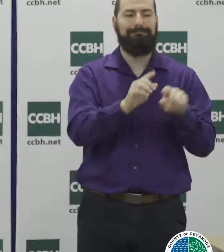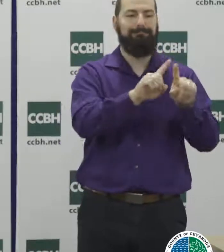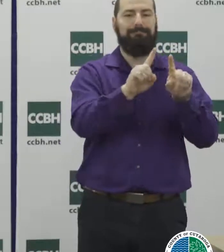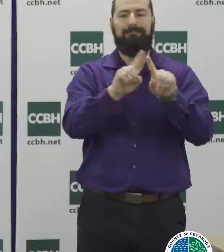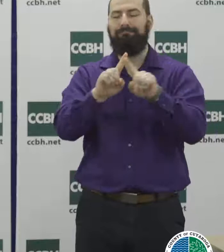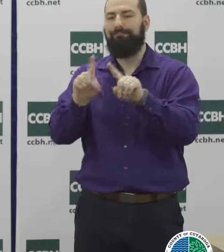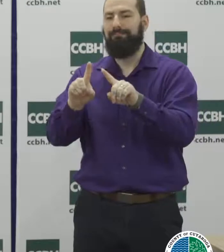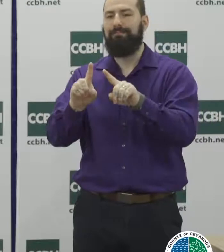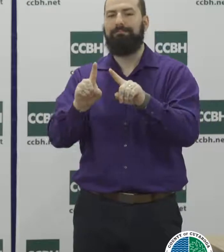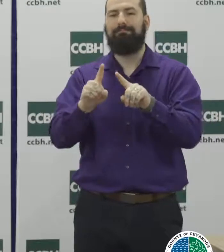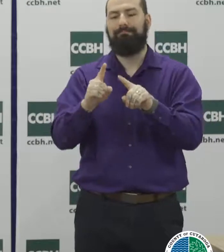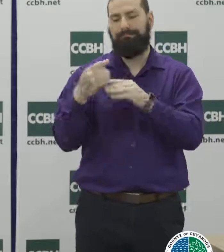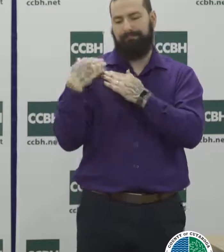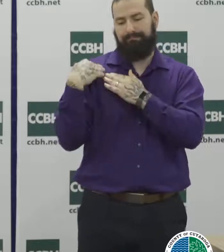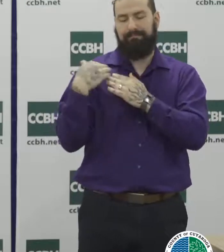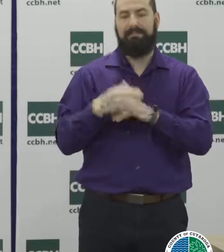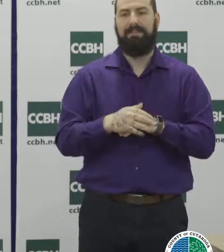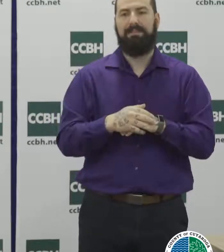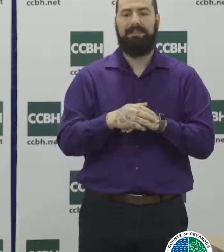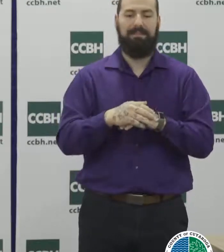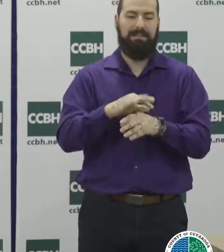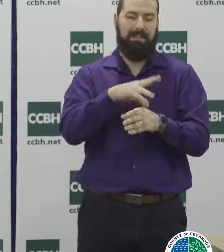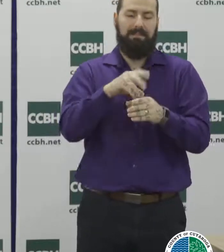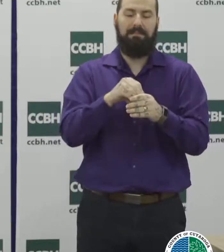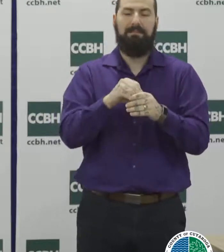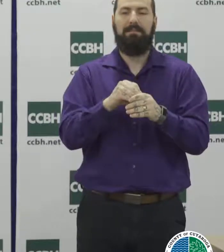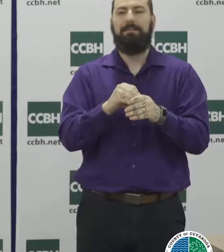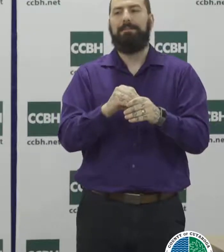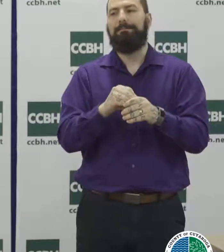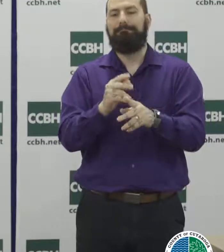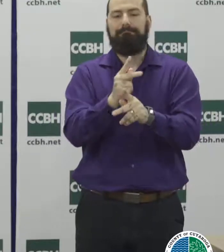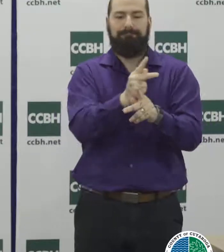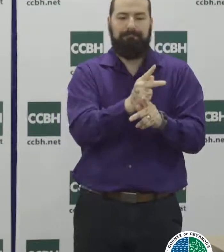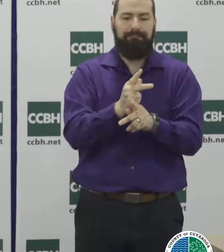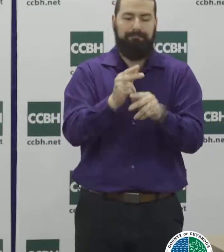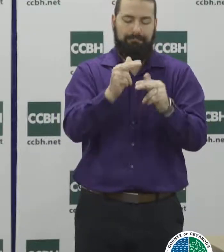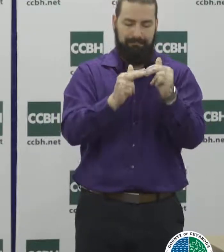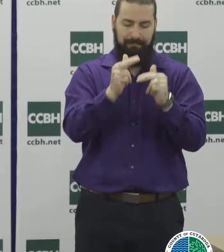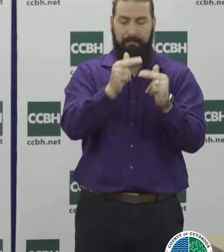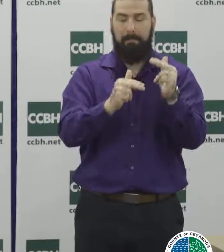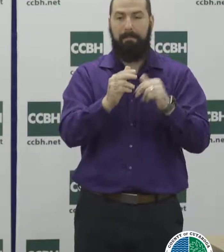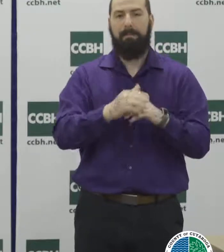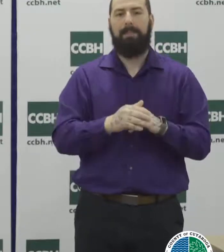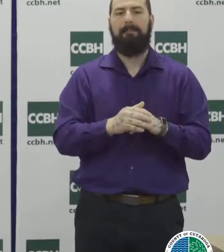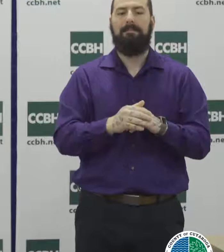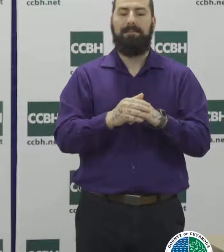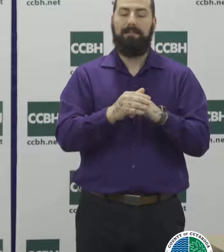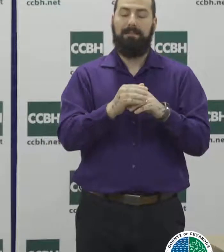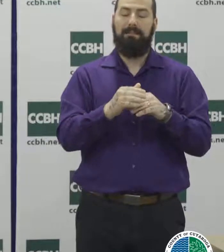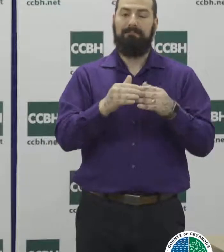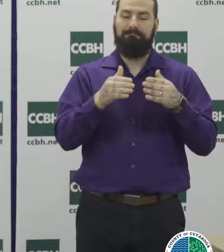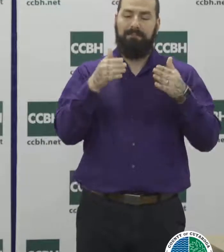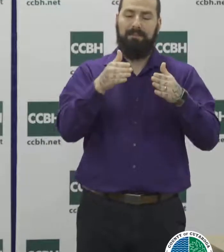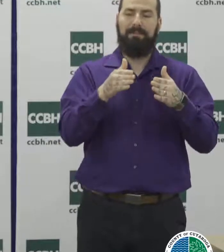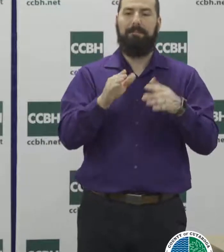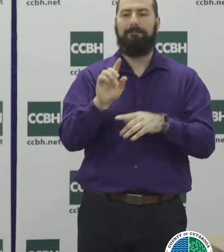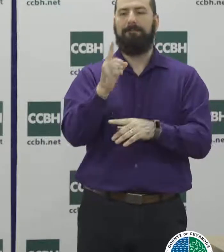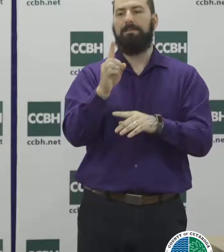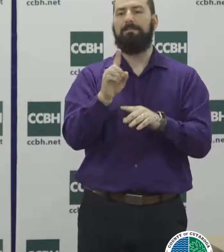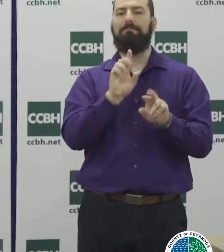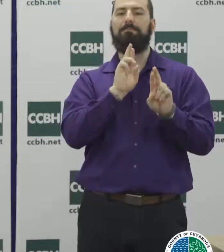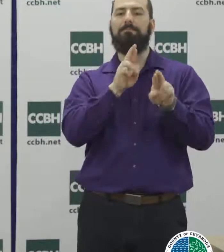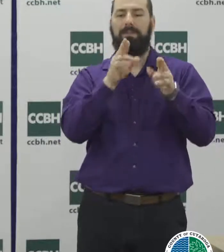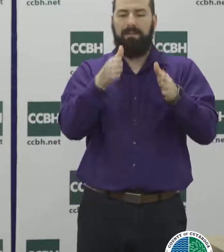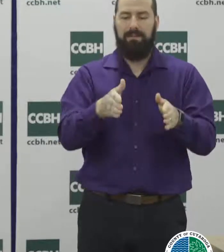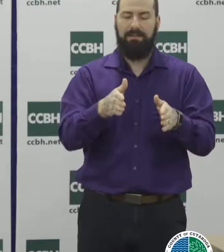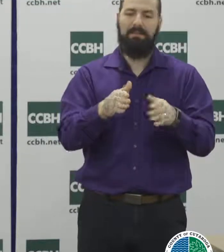in congregate facilities. We also are concerned about first responders and public health workers and critical infrastructure